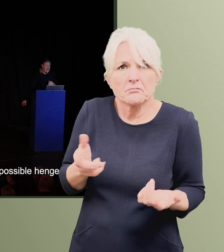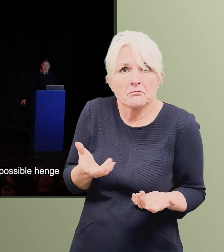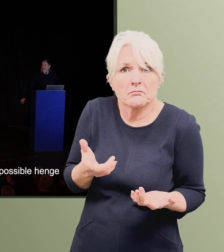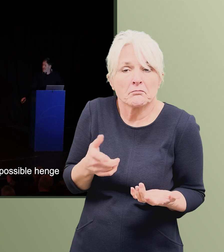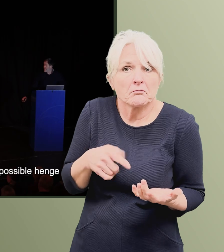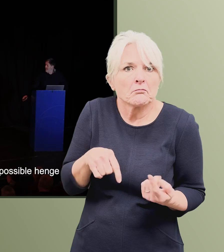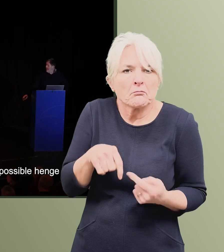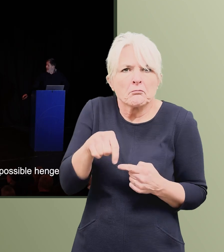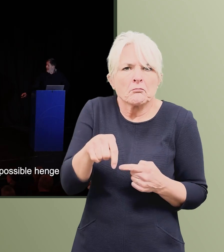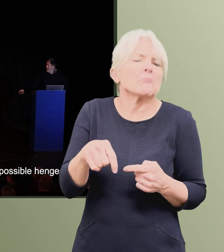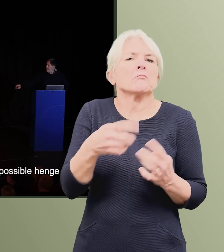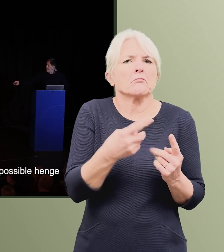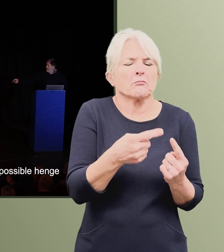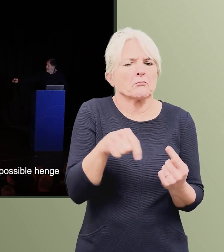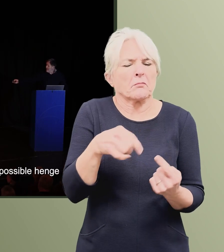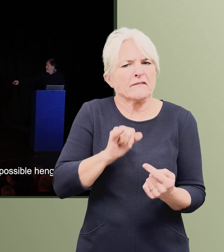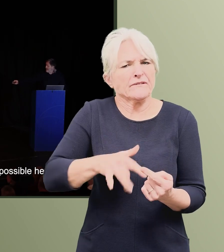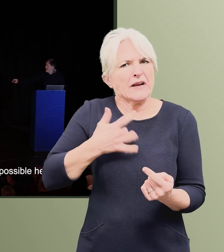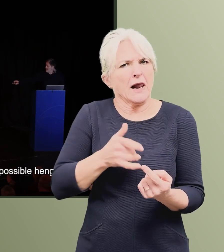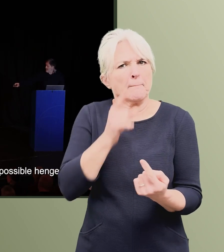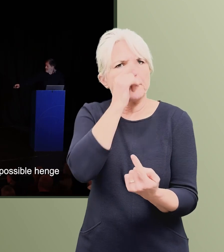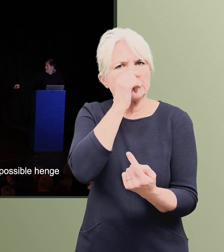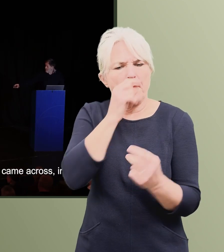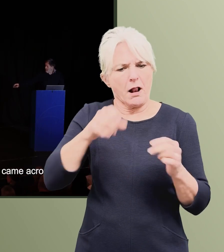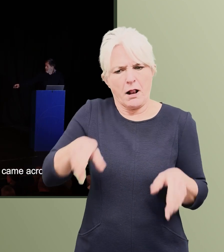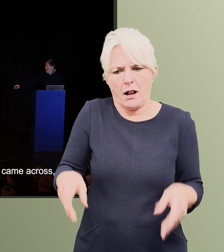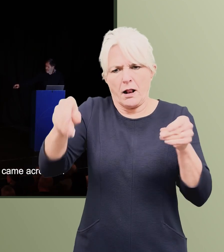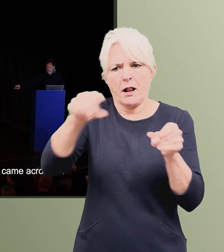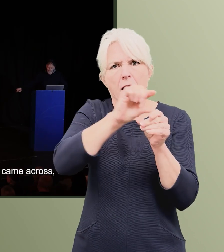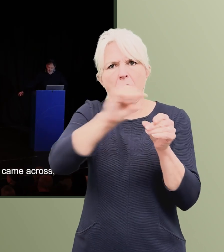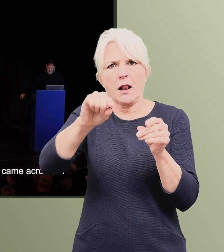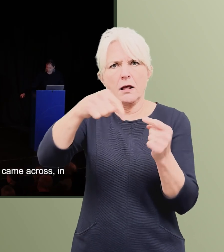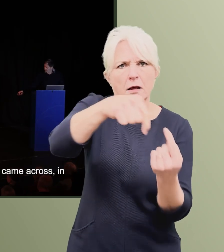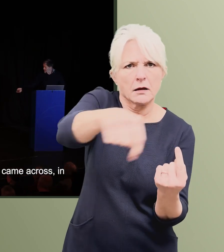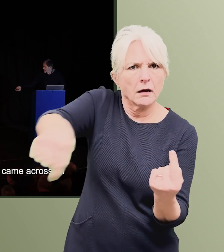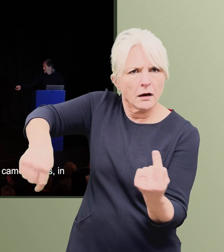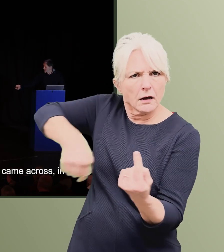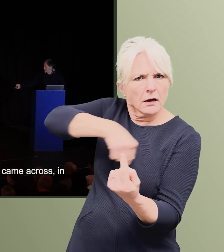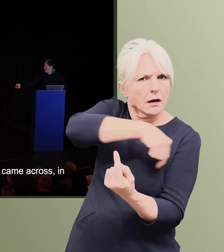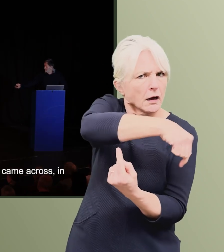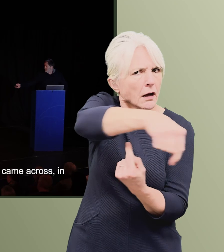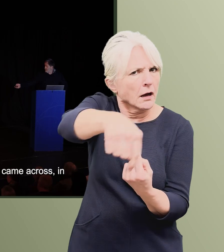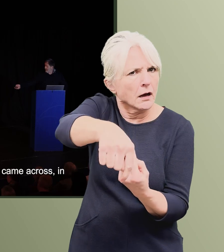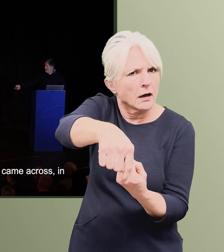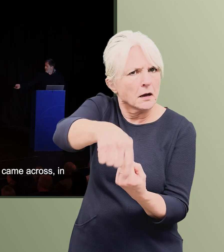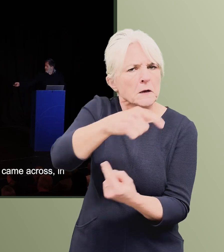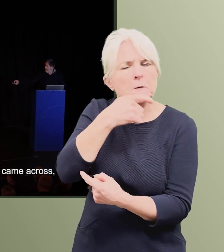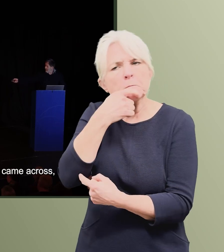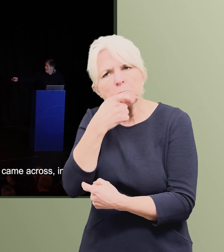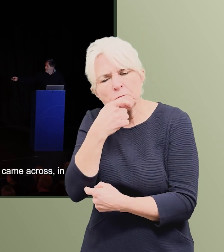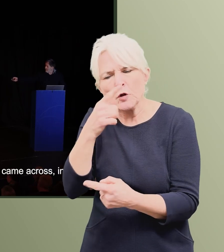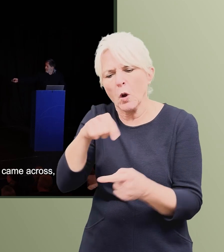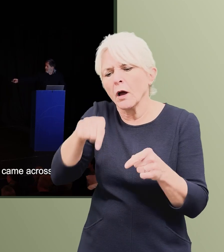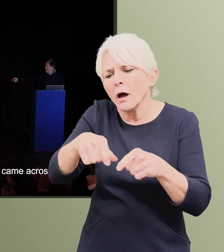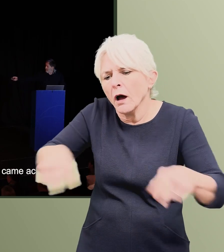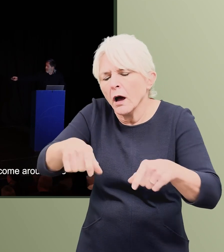possible henge monument. And again, these 2 features here are probably the most important we came across.